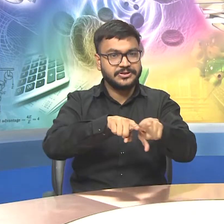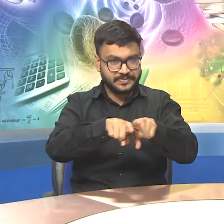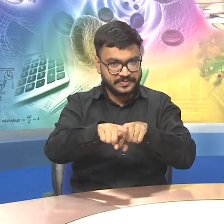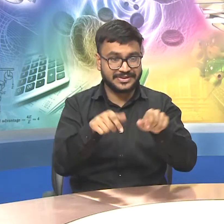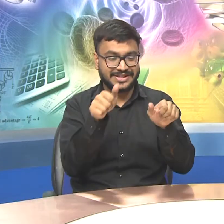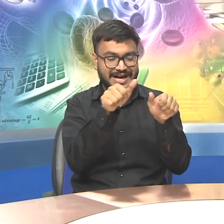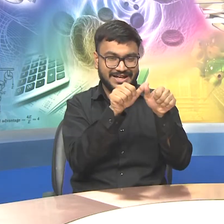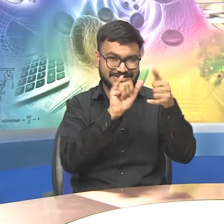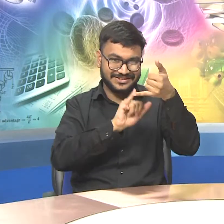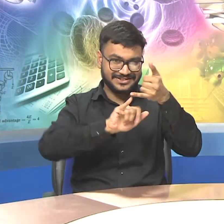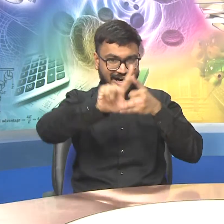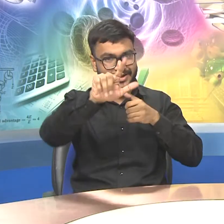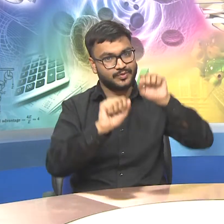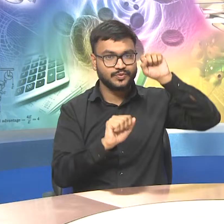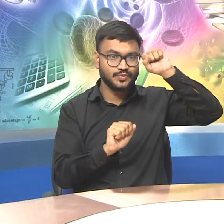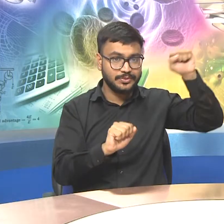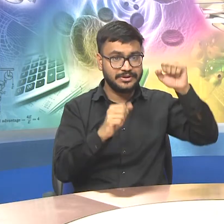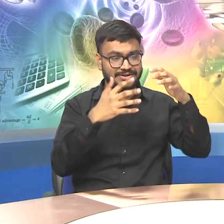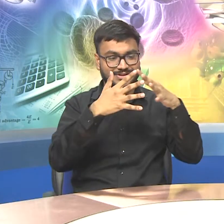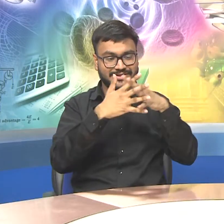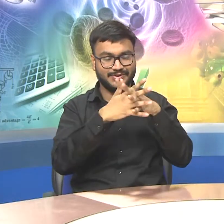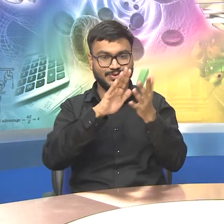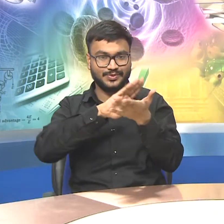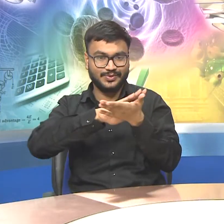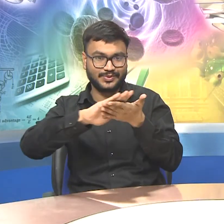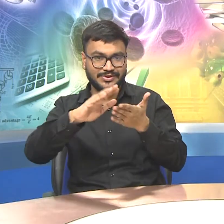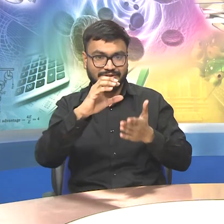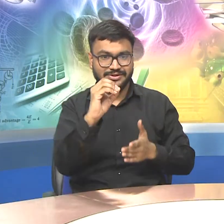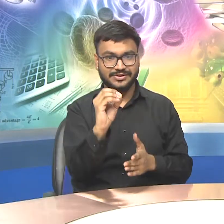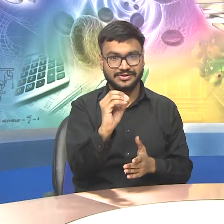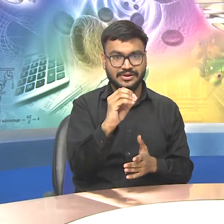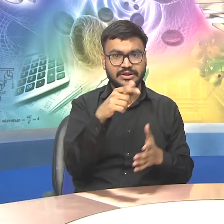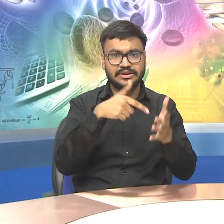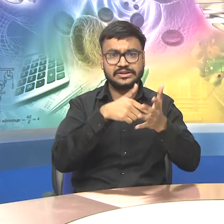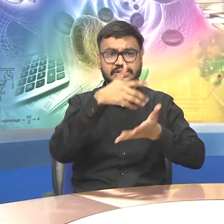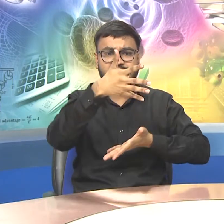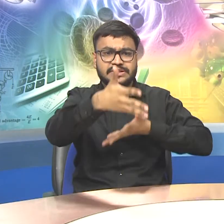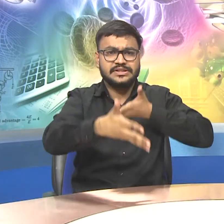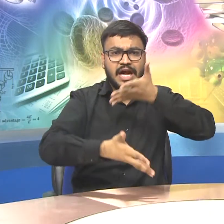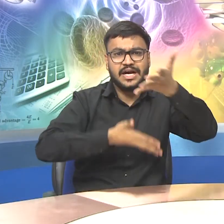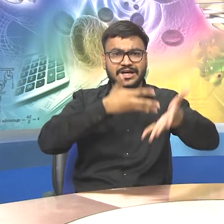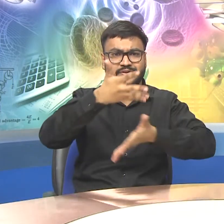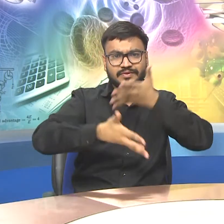For example, in ASL, the sign of who